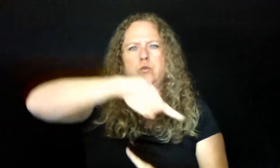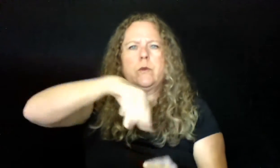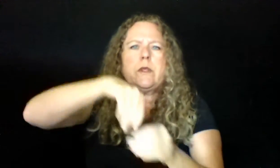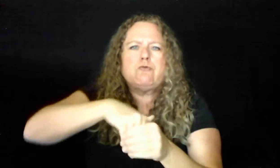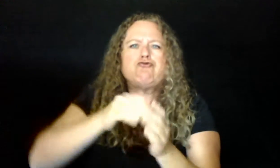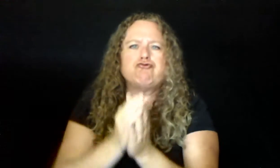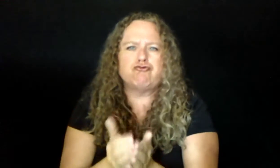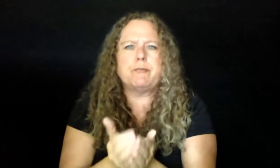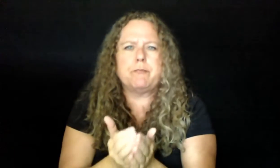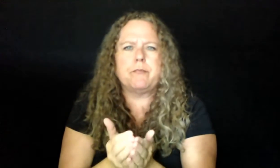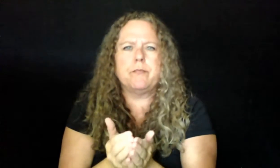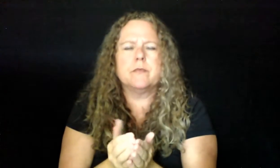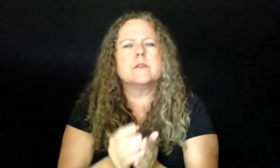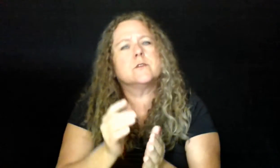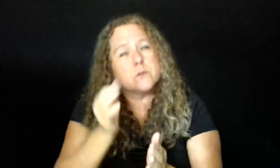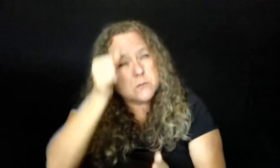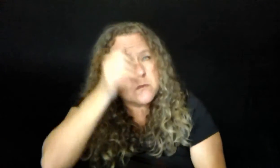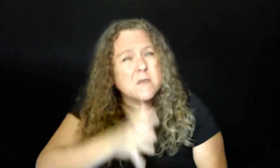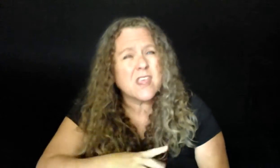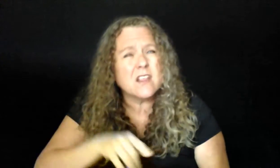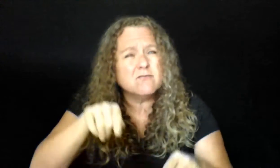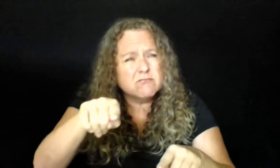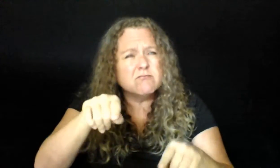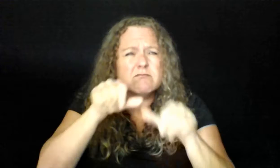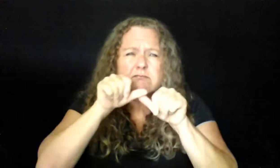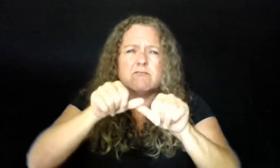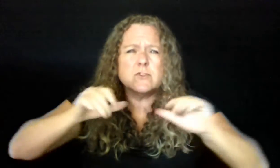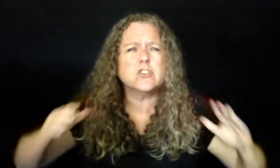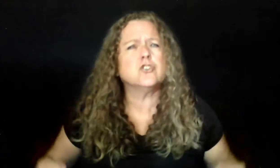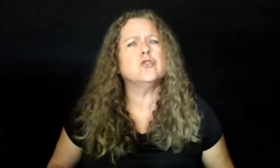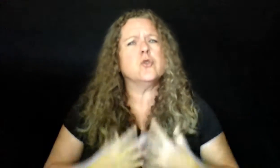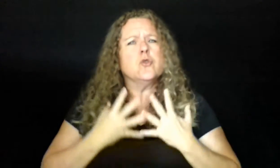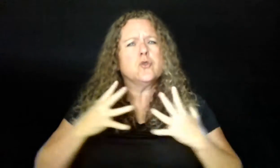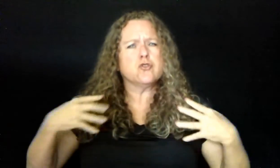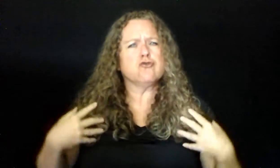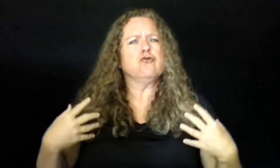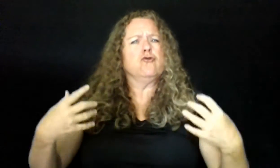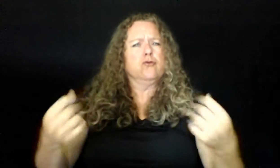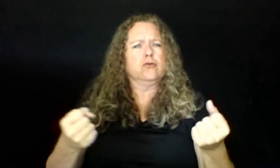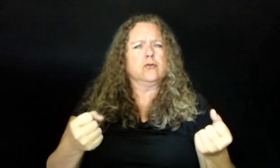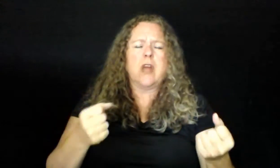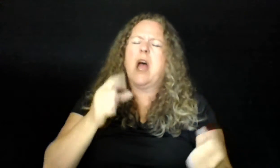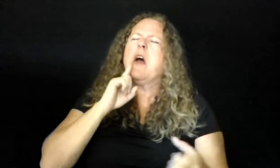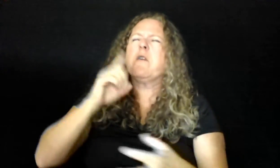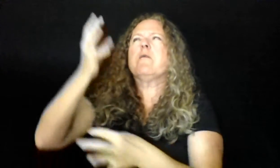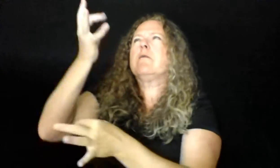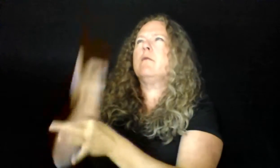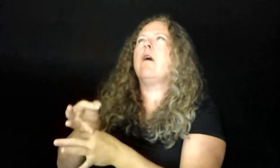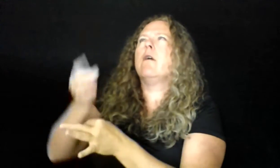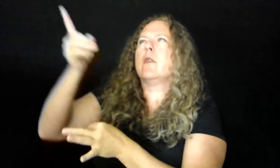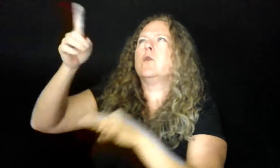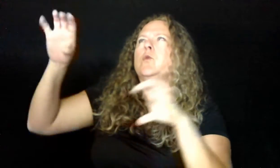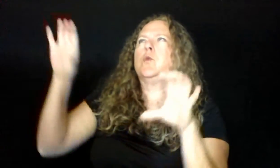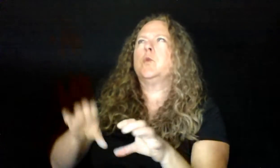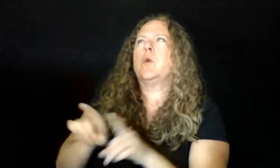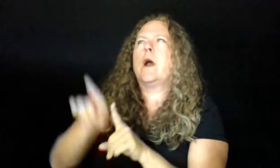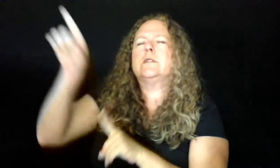courage, men, for I have faith in God that it will happen just as he told me. Nevertheless, we must run aground on